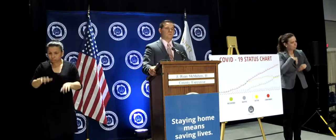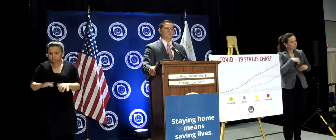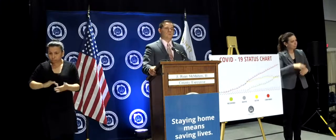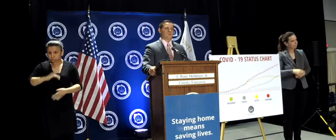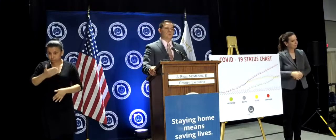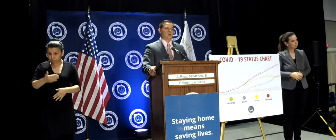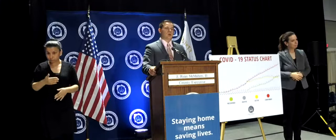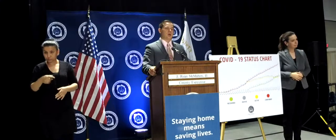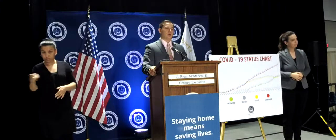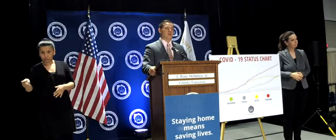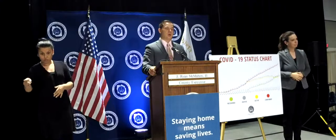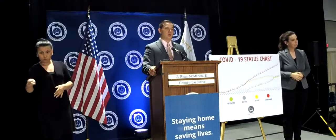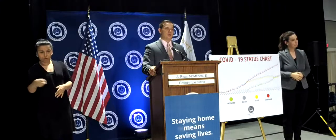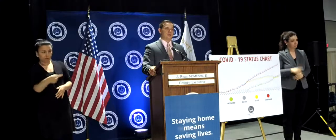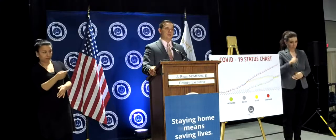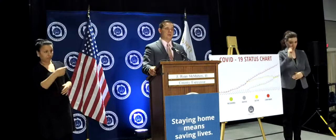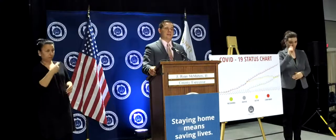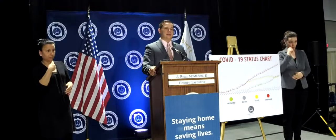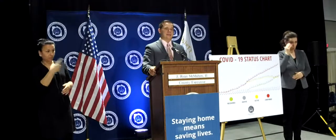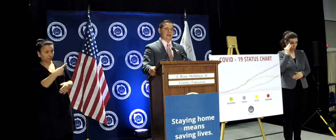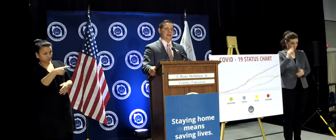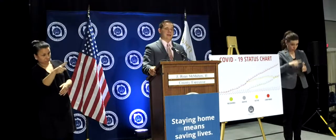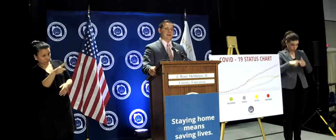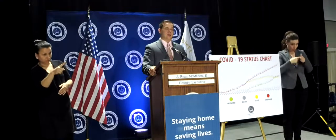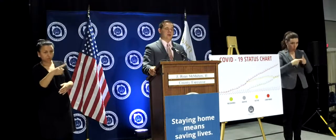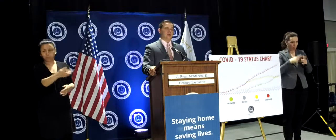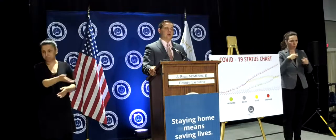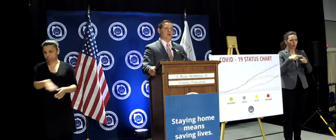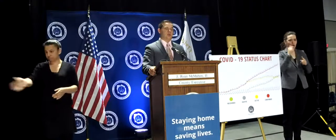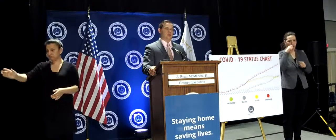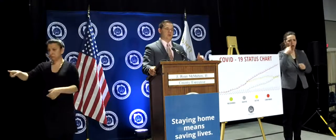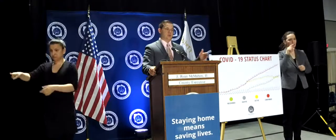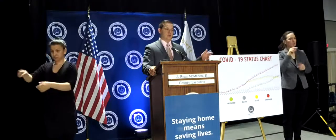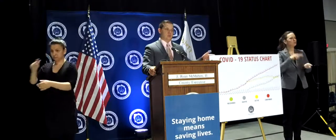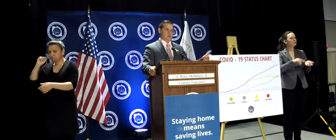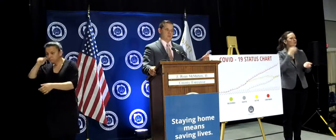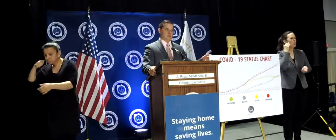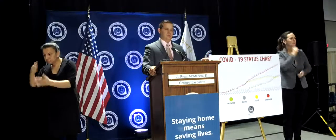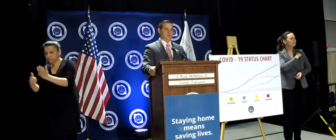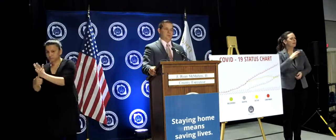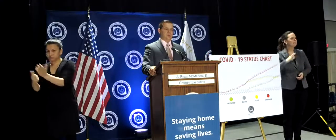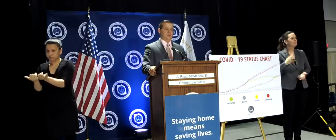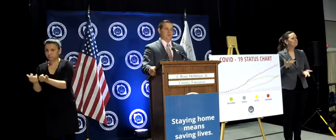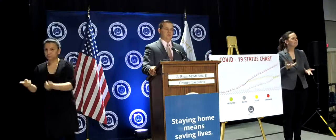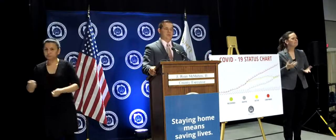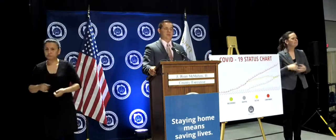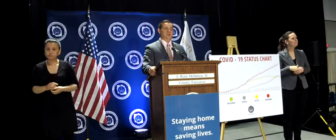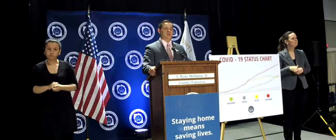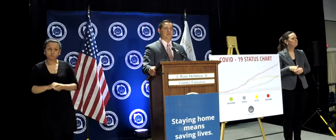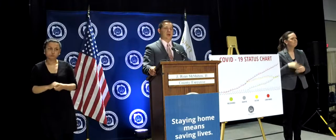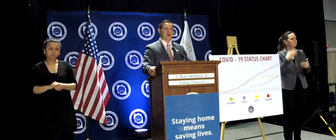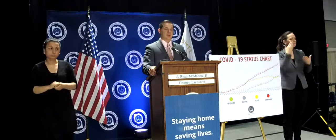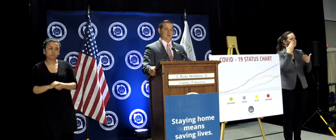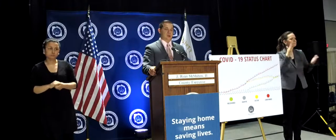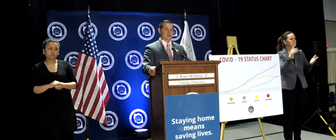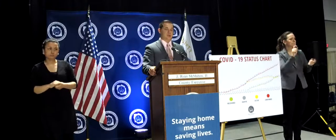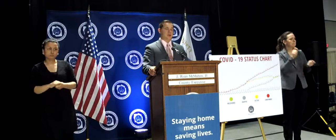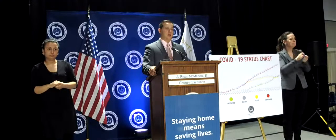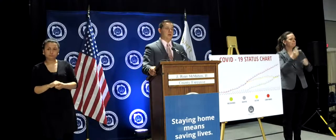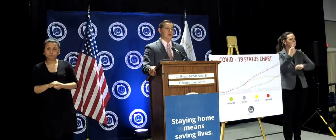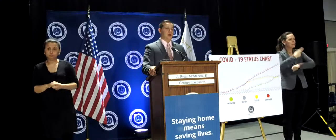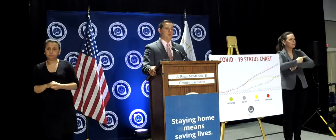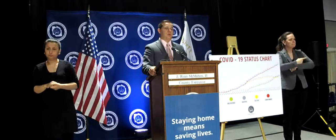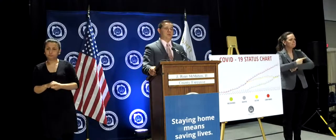testing people there? I don't know the exact date, Andrew. I know initially there was a potential of a Friday start